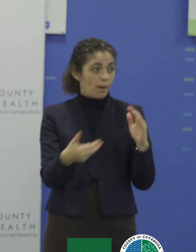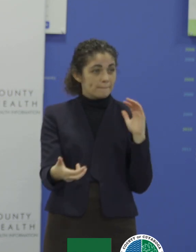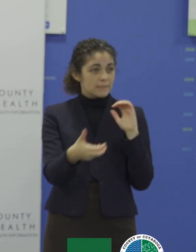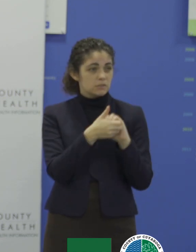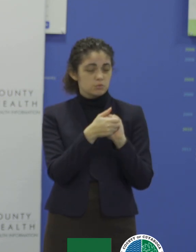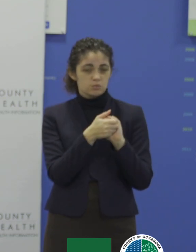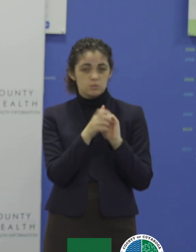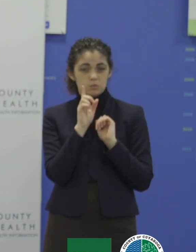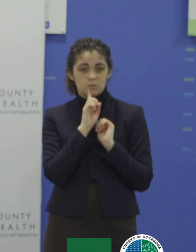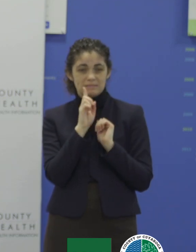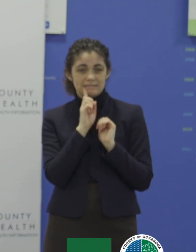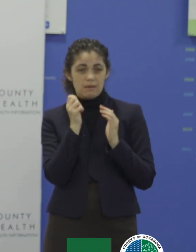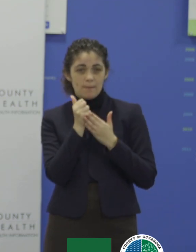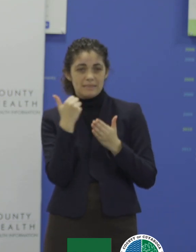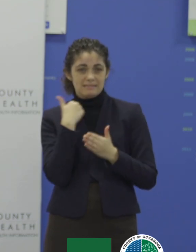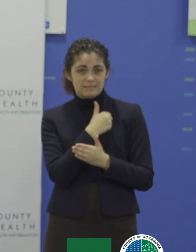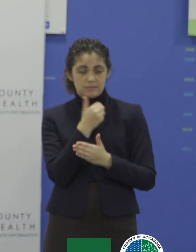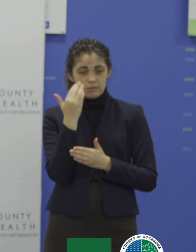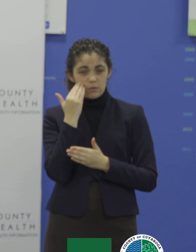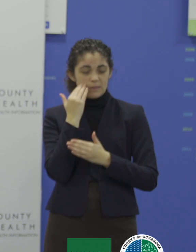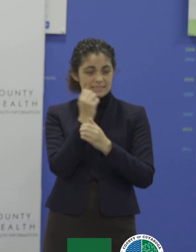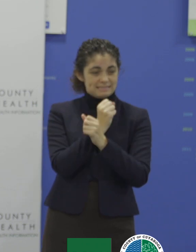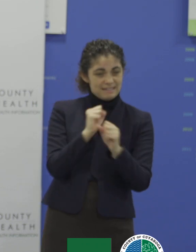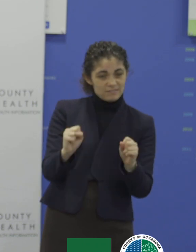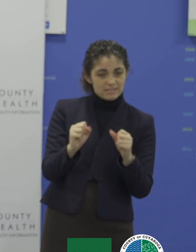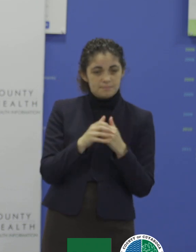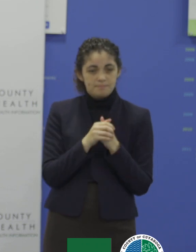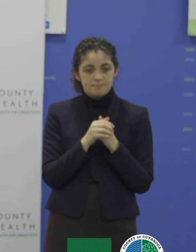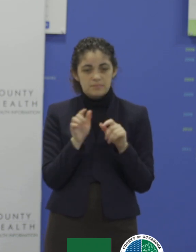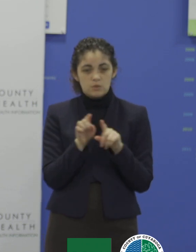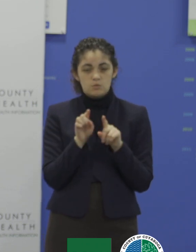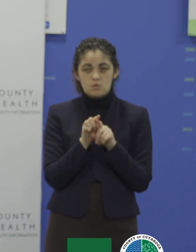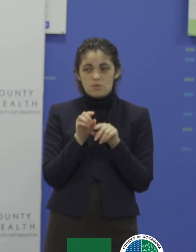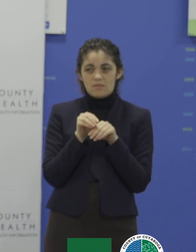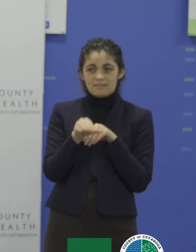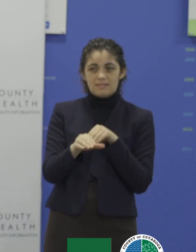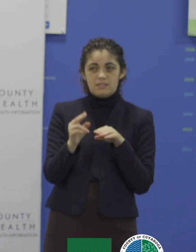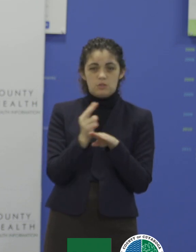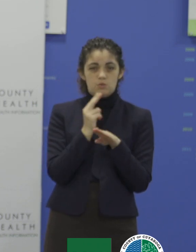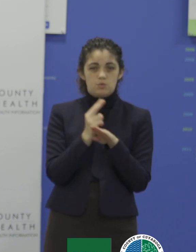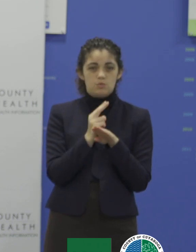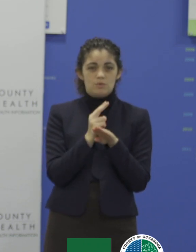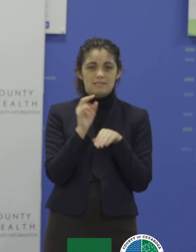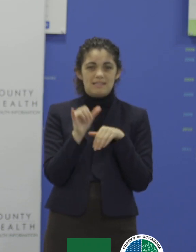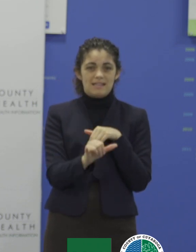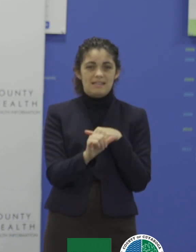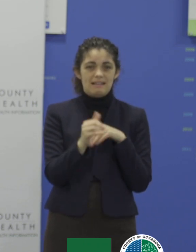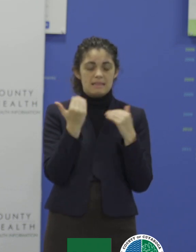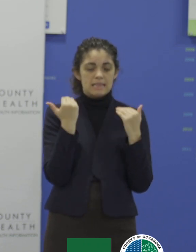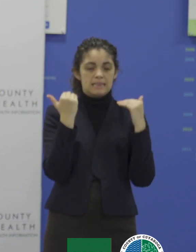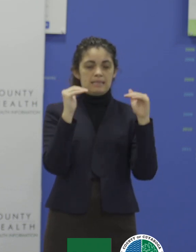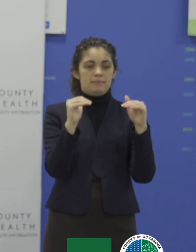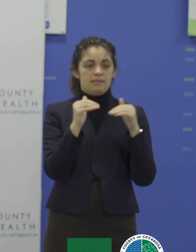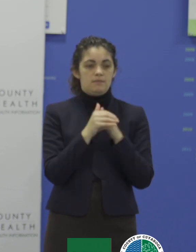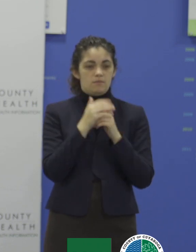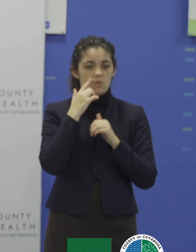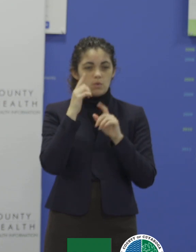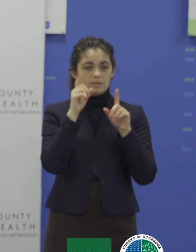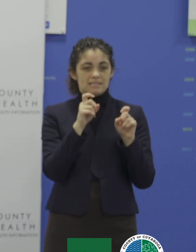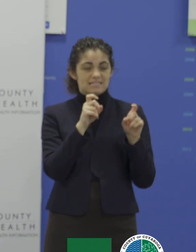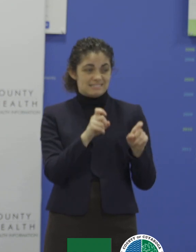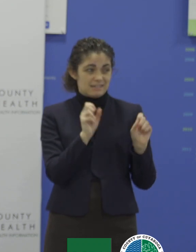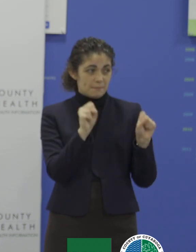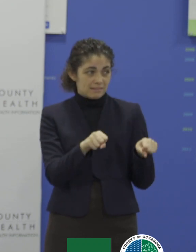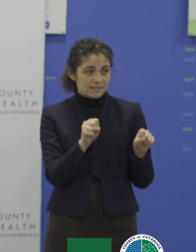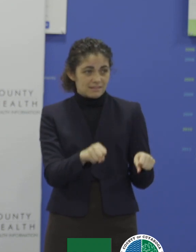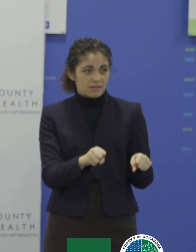to figure out how we can safely and effectively use the resources that, even though they're limited, to test in ways